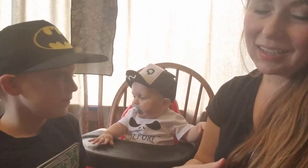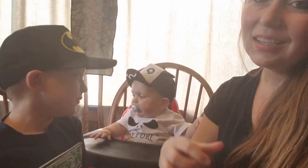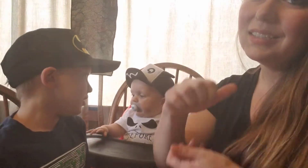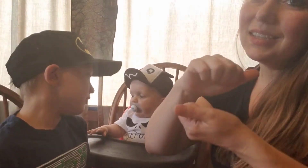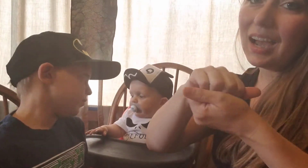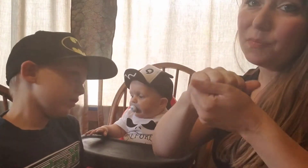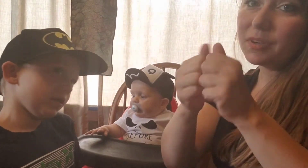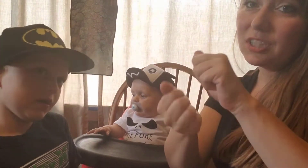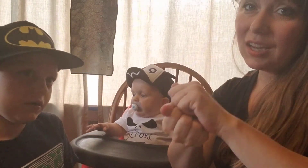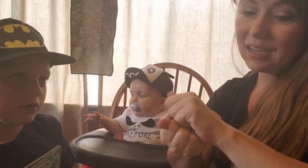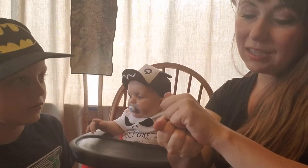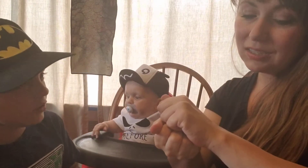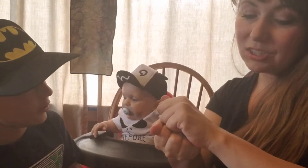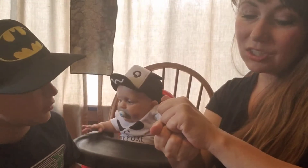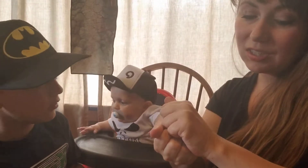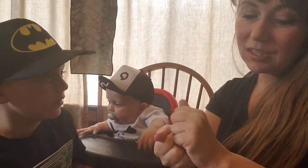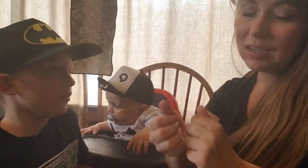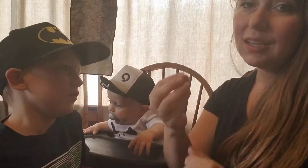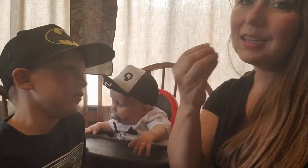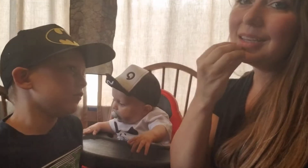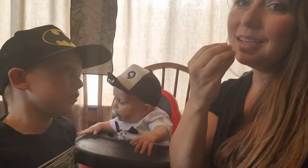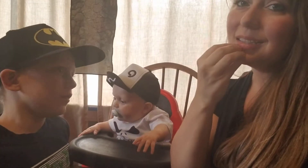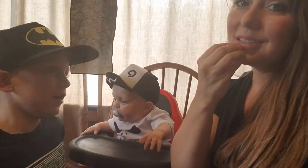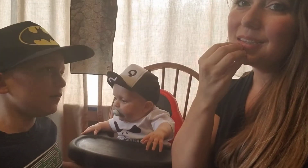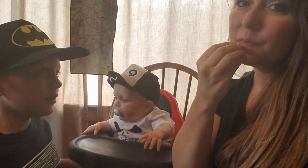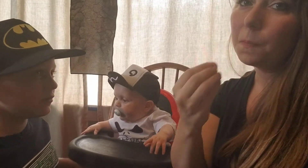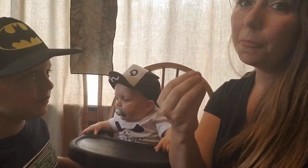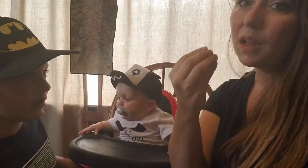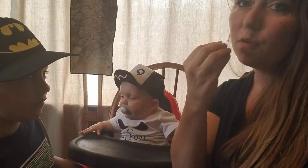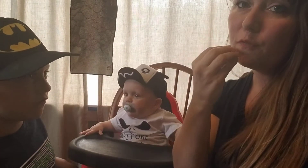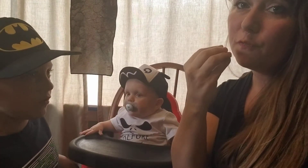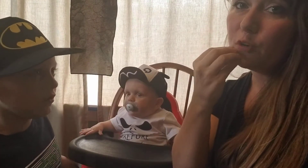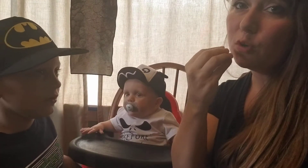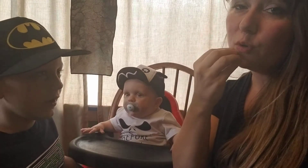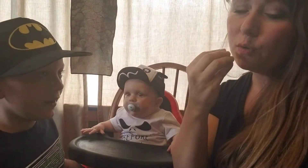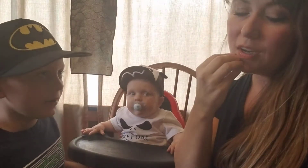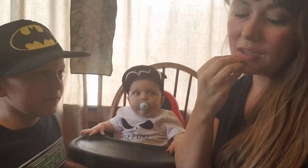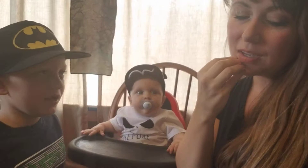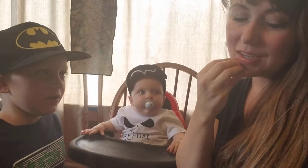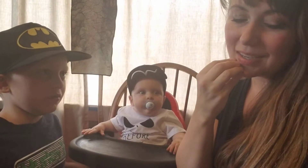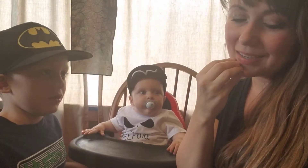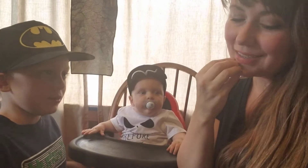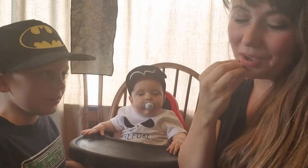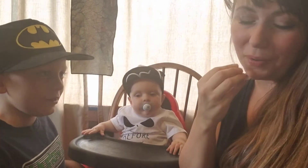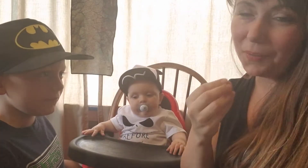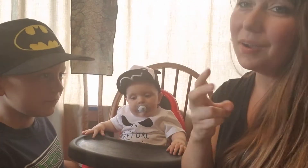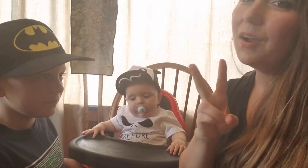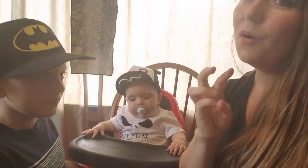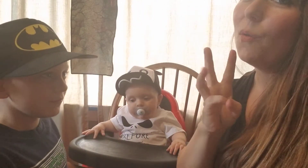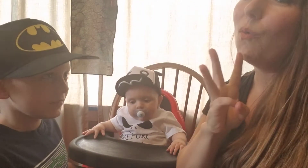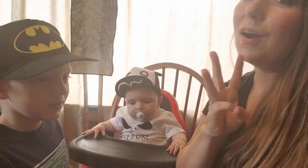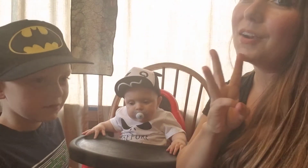Diaper change. You know what's finally for? Food. am dizzy. Water.